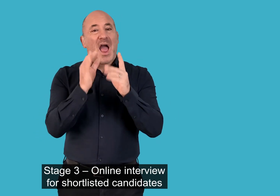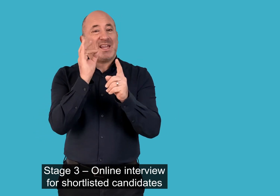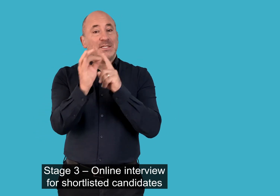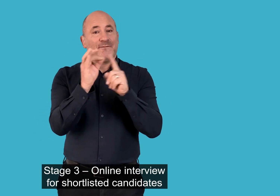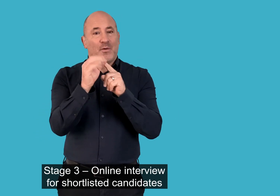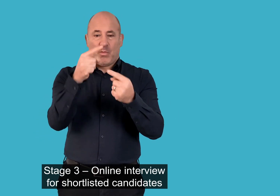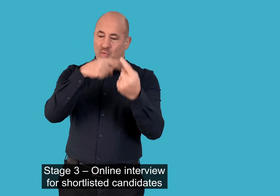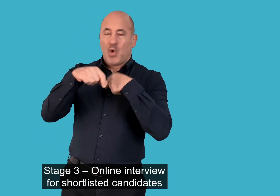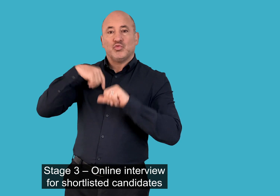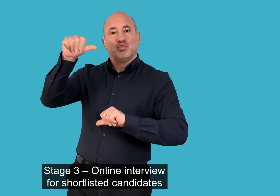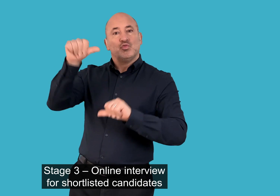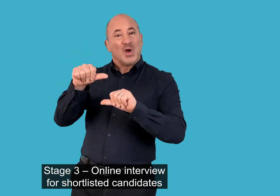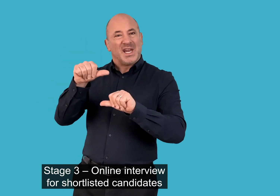shortlisted candidates.